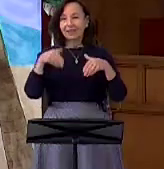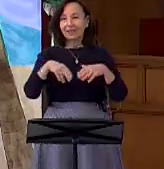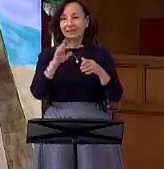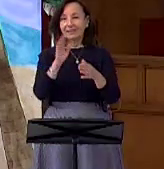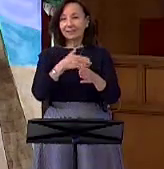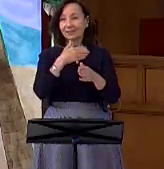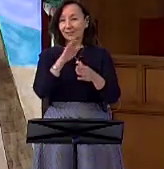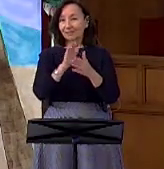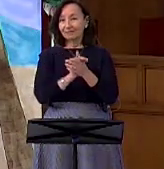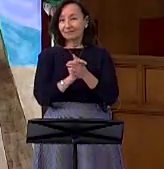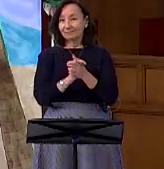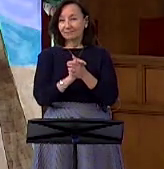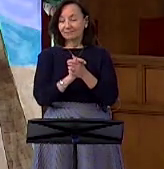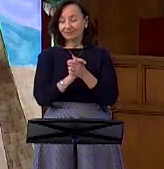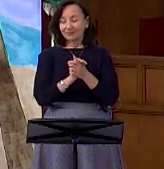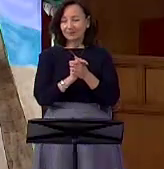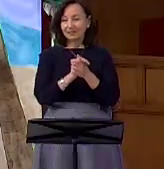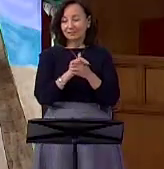of invitation.